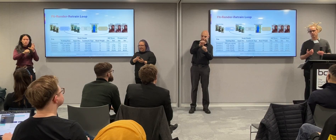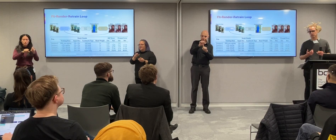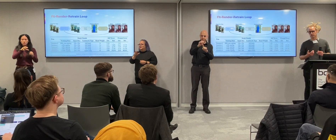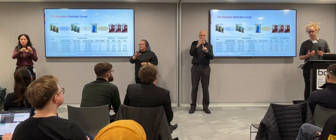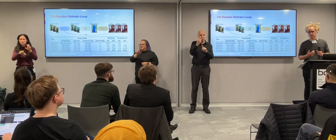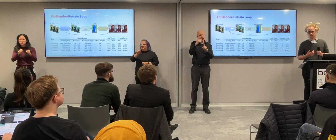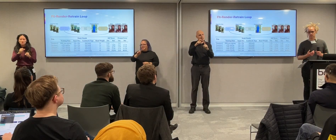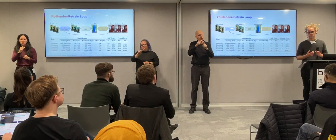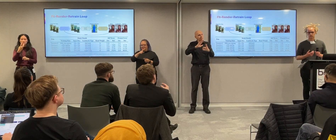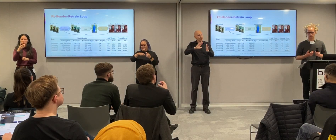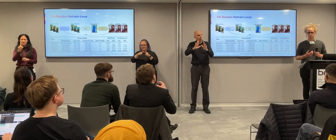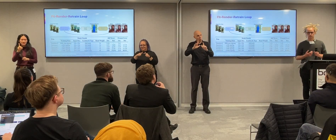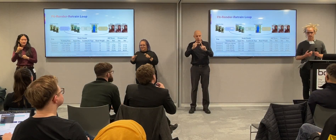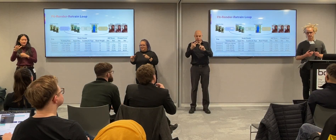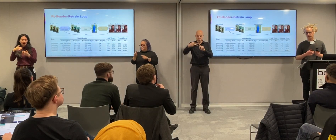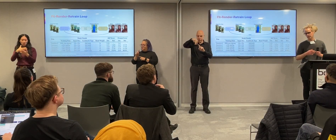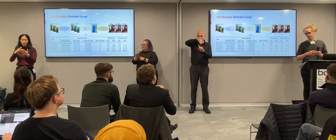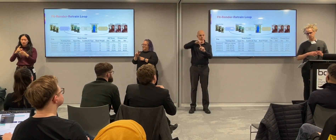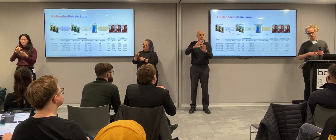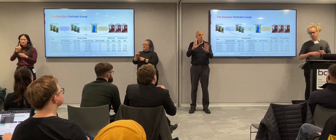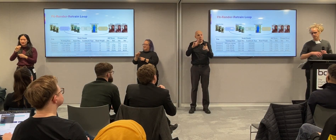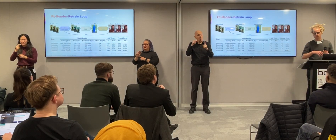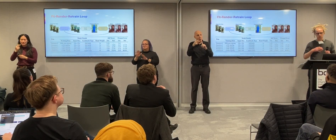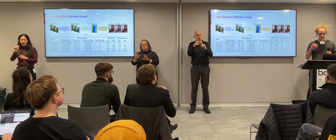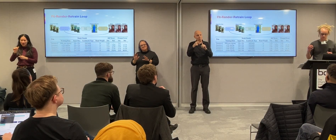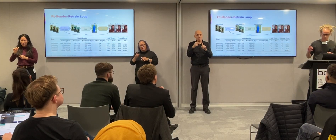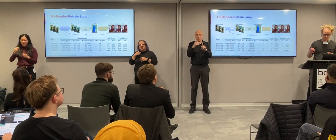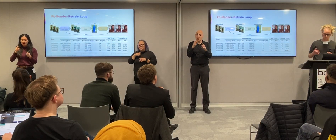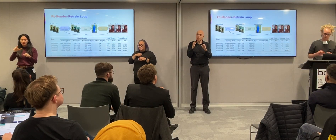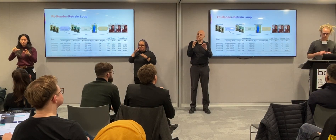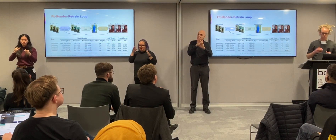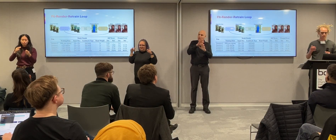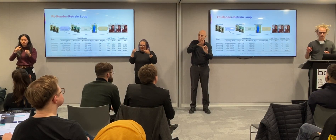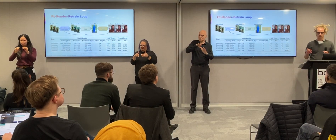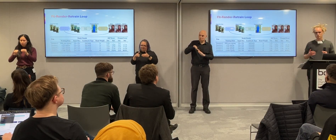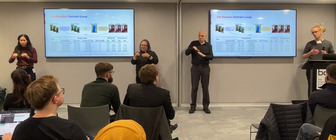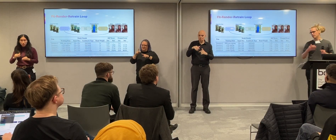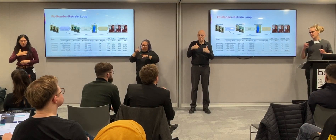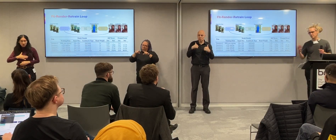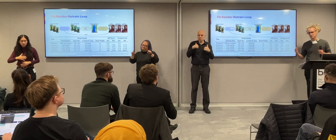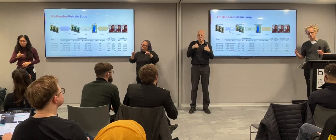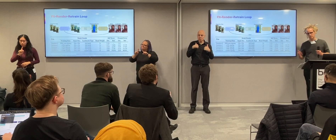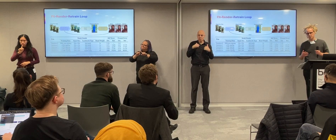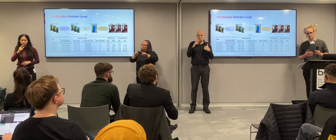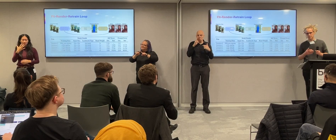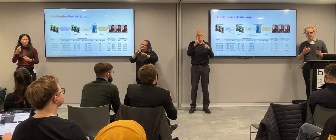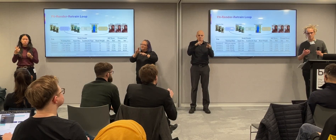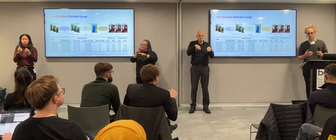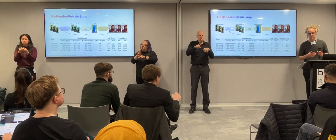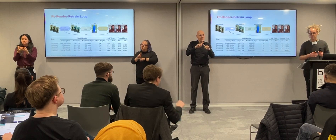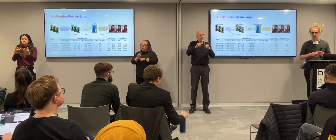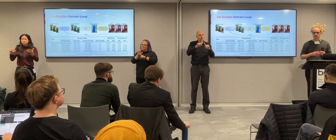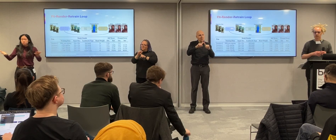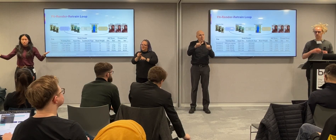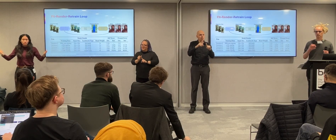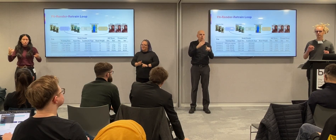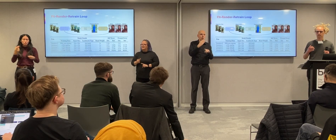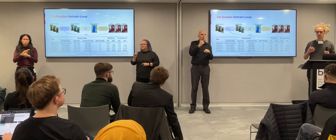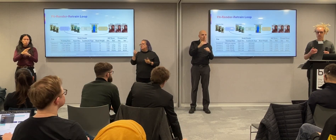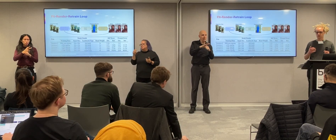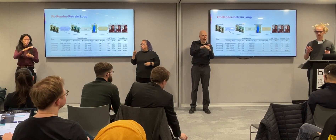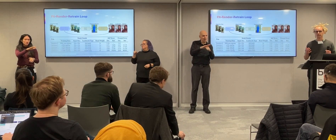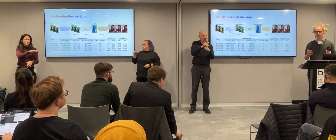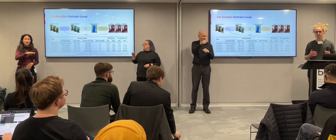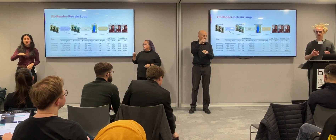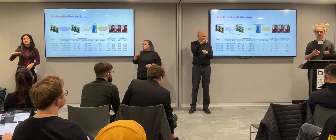sign language data. Instead, like we've focused on a variety of use cases. I mean, you can imagine like in Microsoft there are a